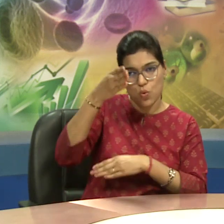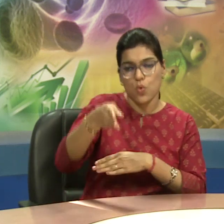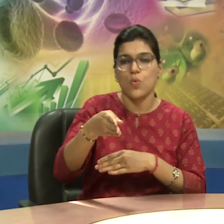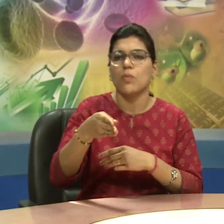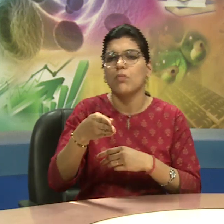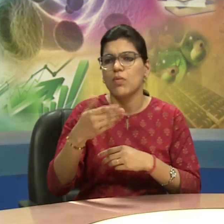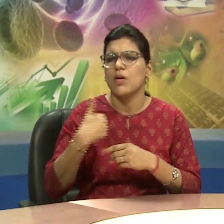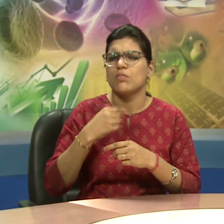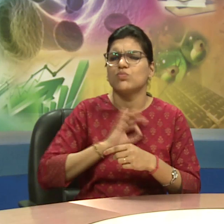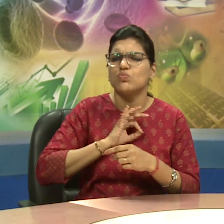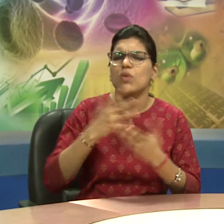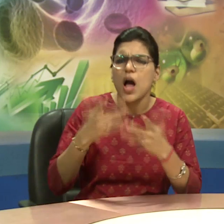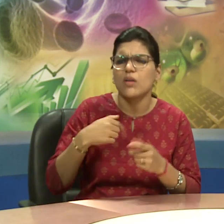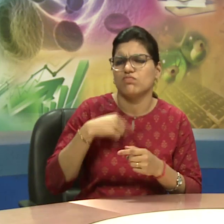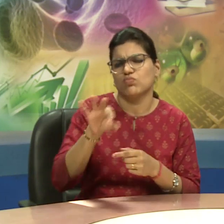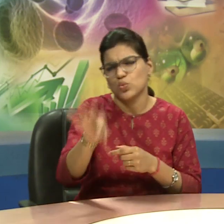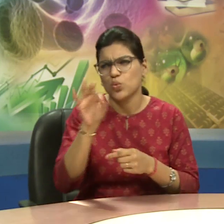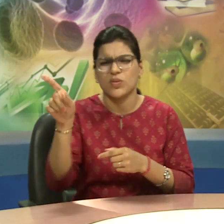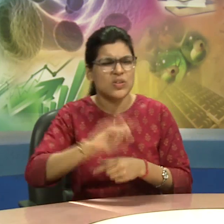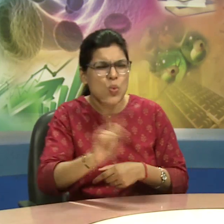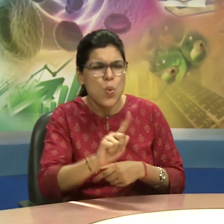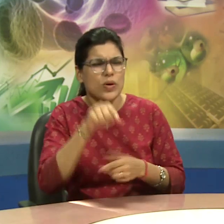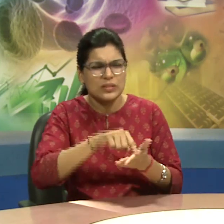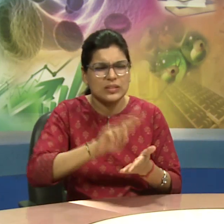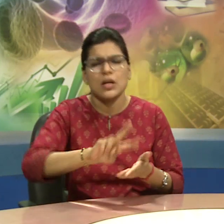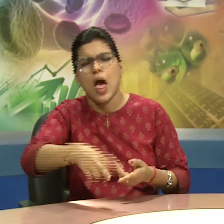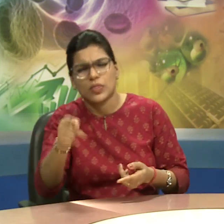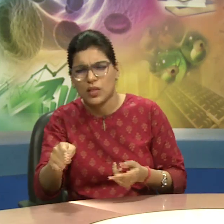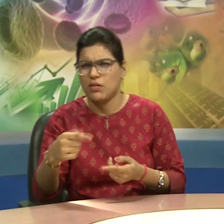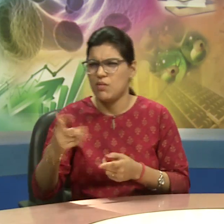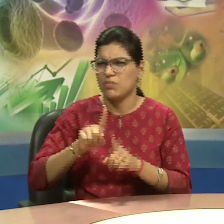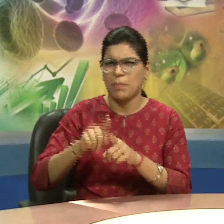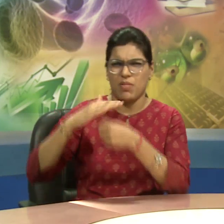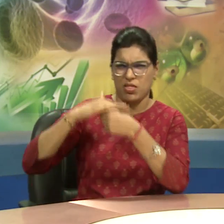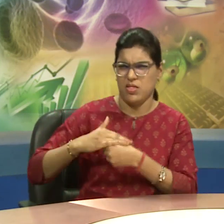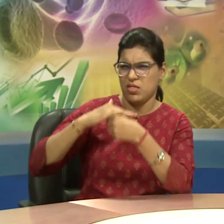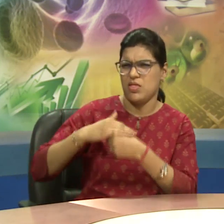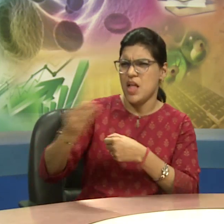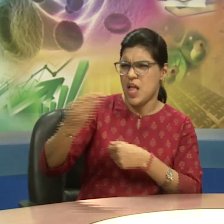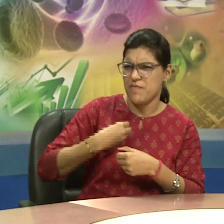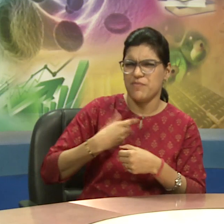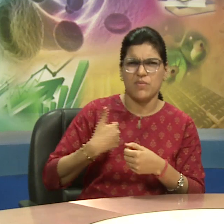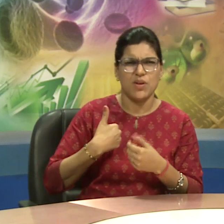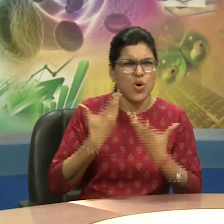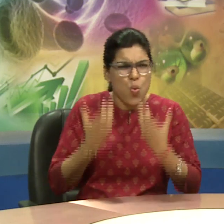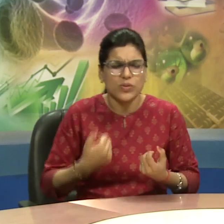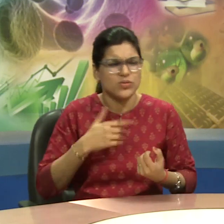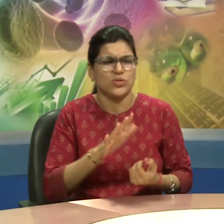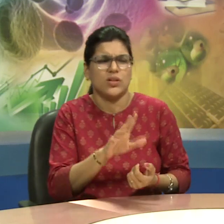Right to seek redressal is defined a the right to seek compensation due